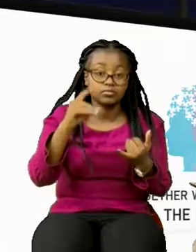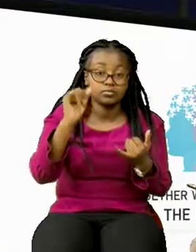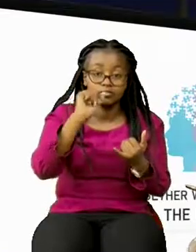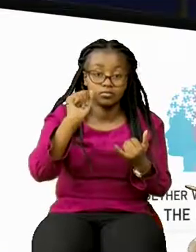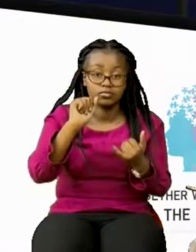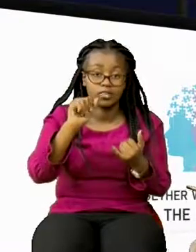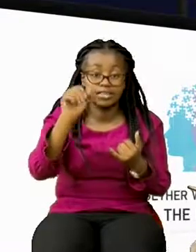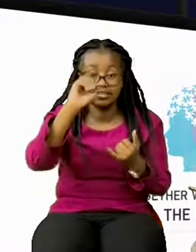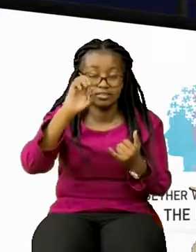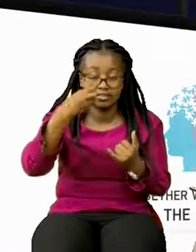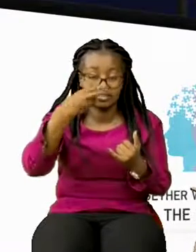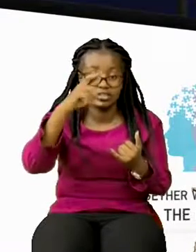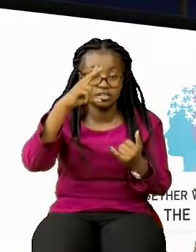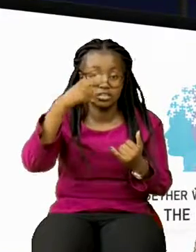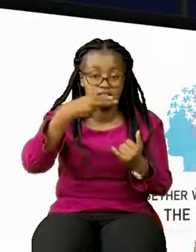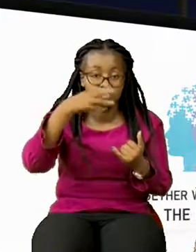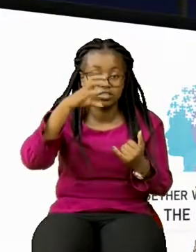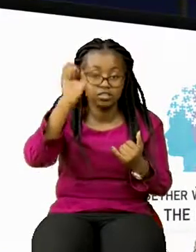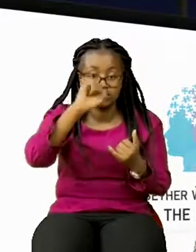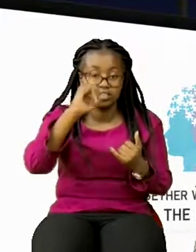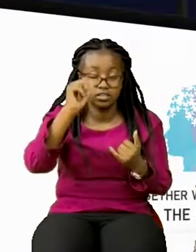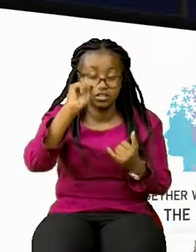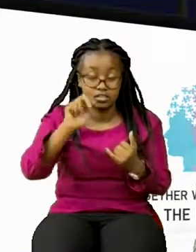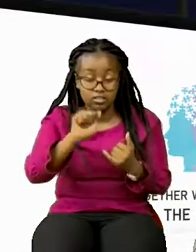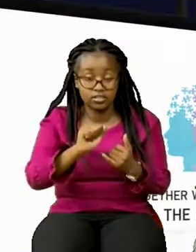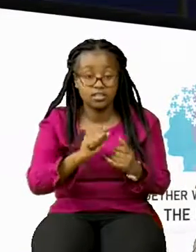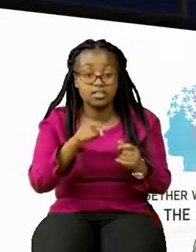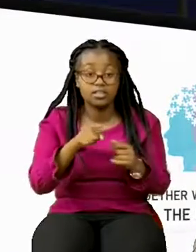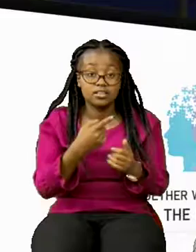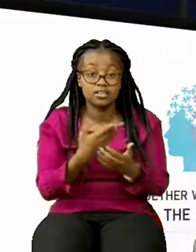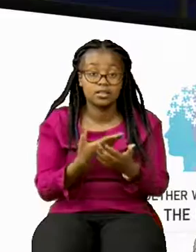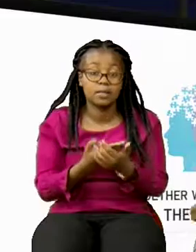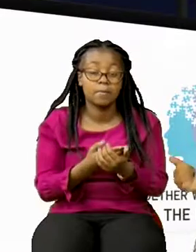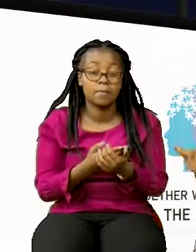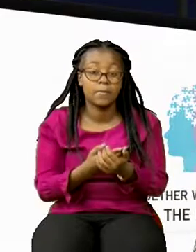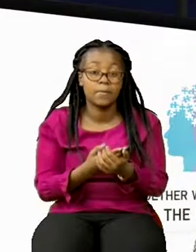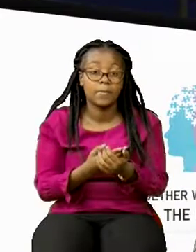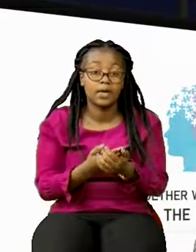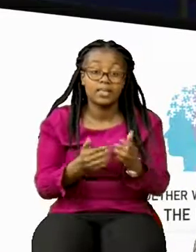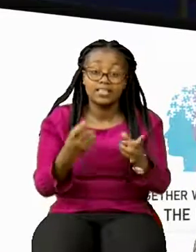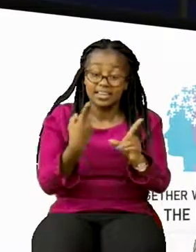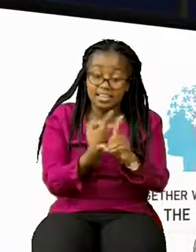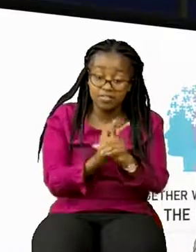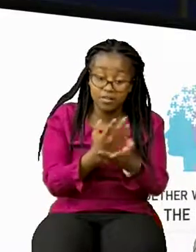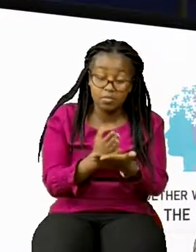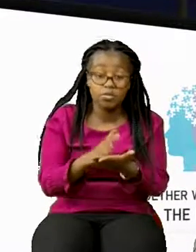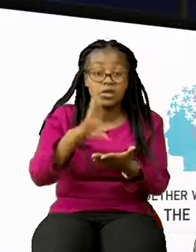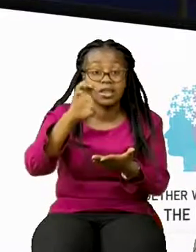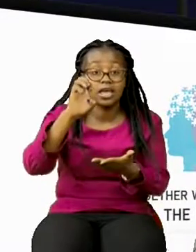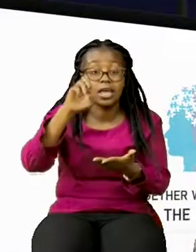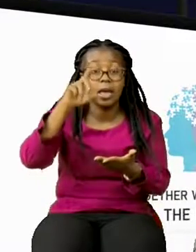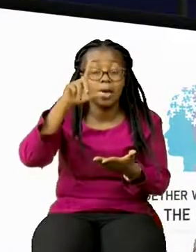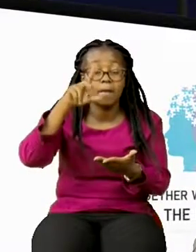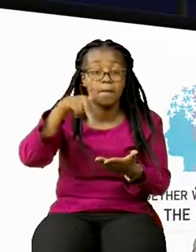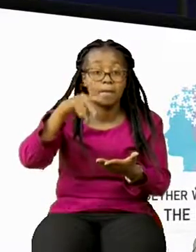are seizures. Most of the time, this comes in, and there is a difference between epilepsy,